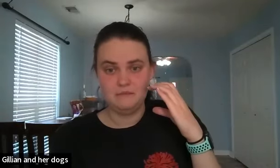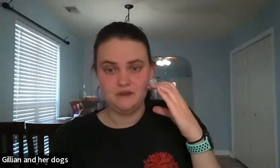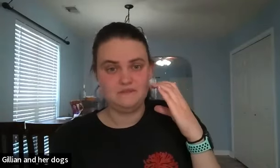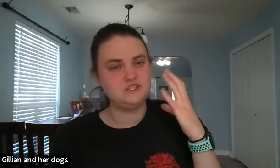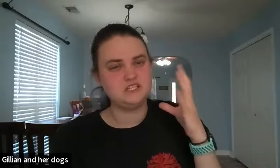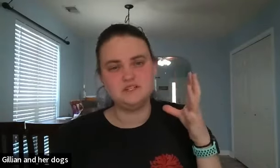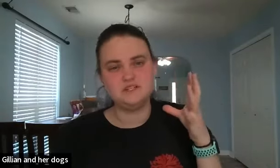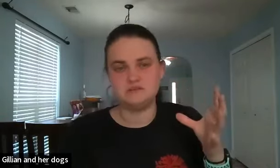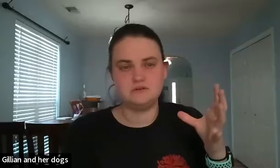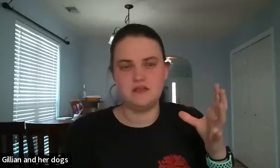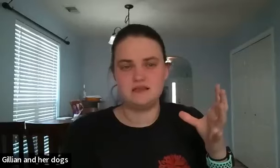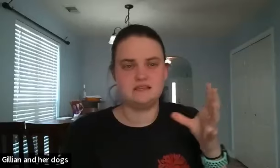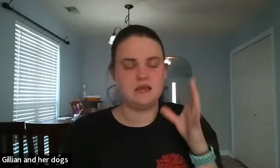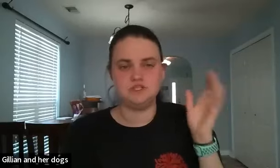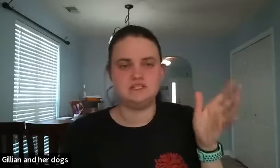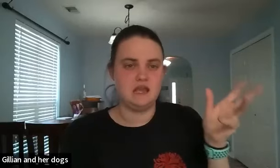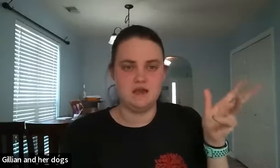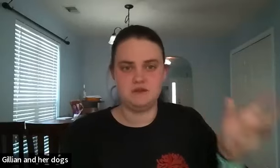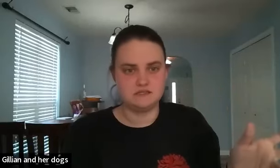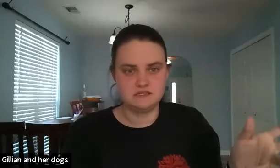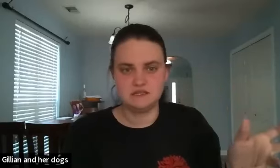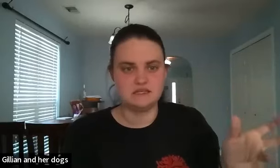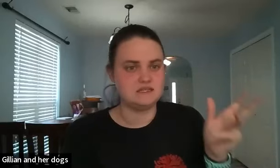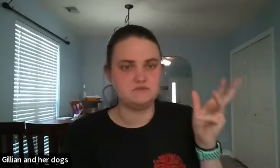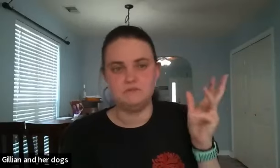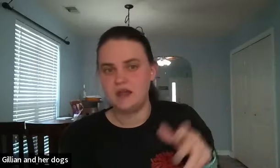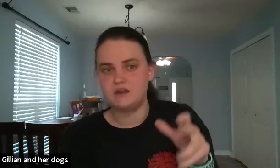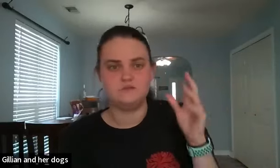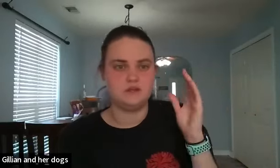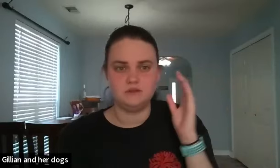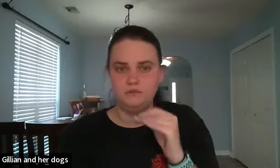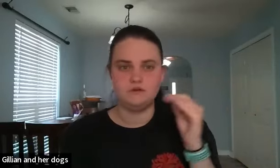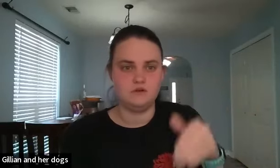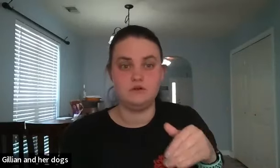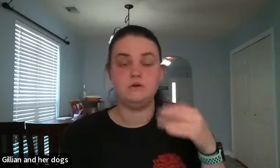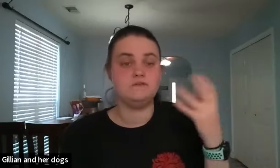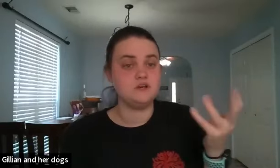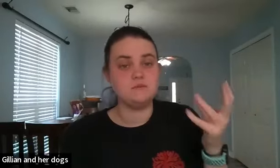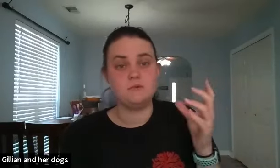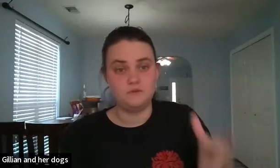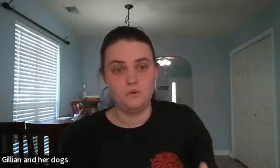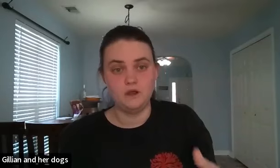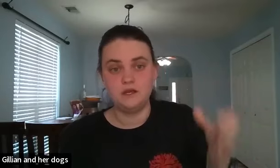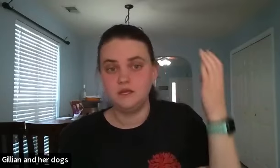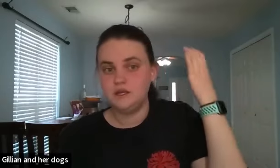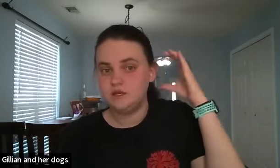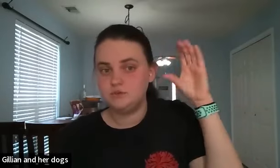But if you just have a generalized, like I'm just saying I have cousins, like it doesn't really matter if I'm talking about the boy or girl, or if you're talking about more than one. You would